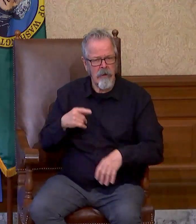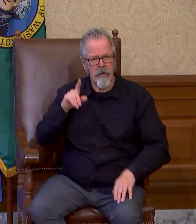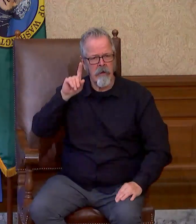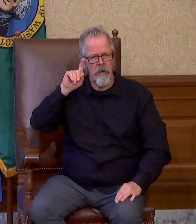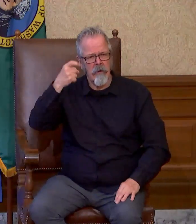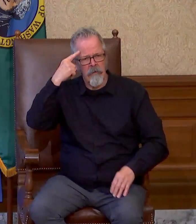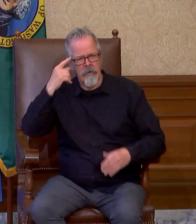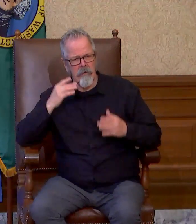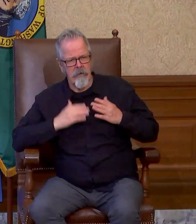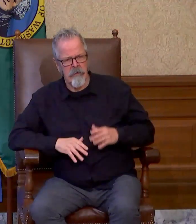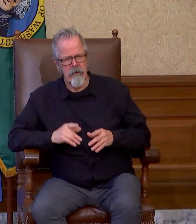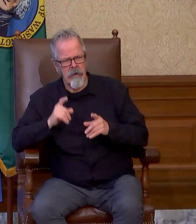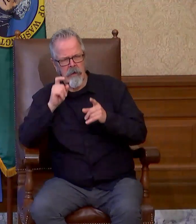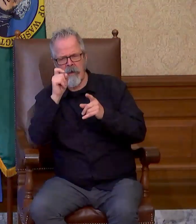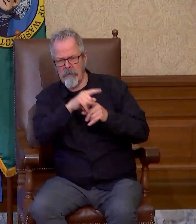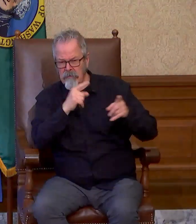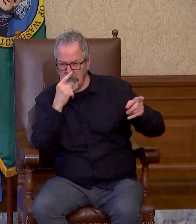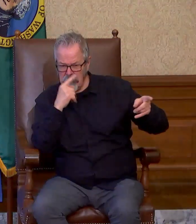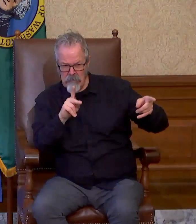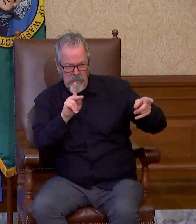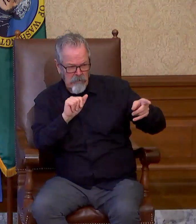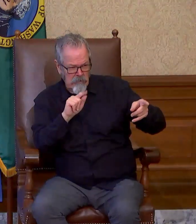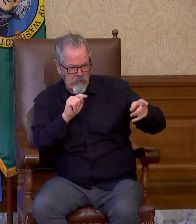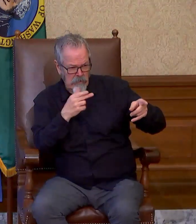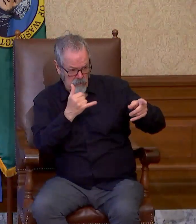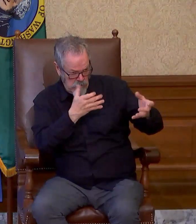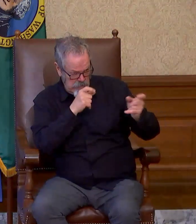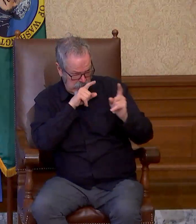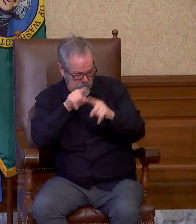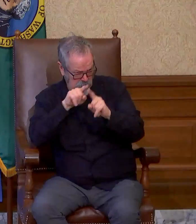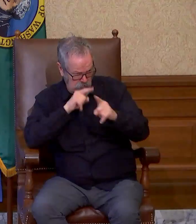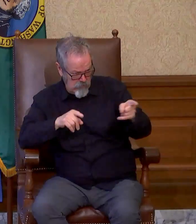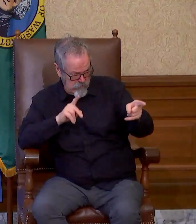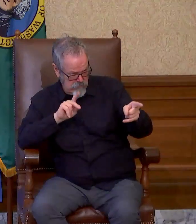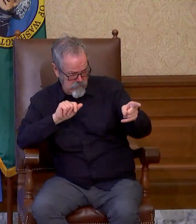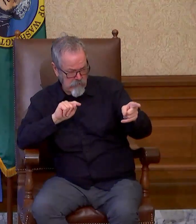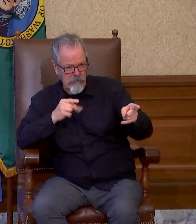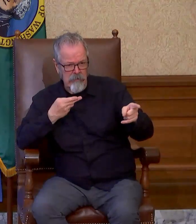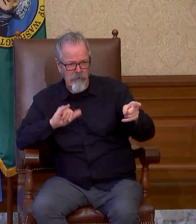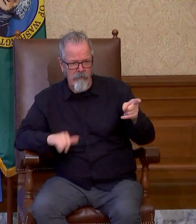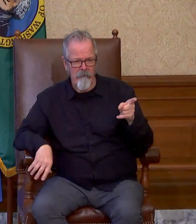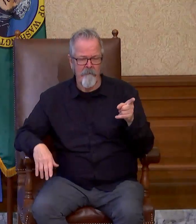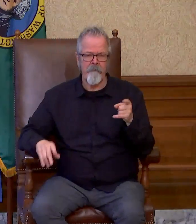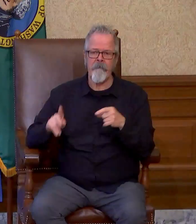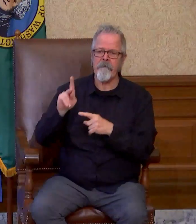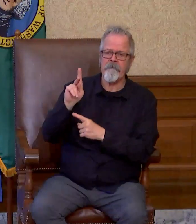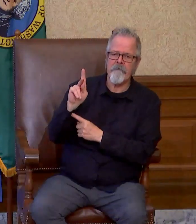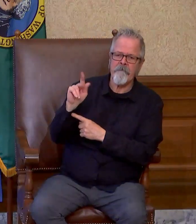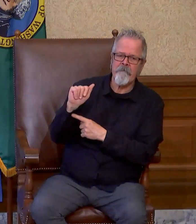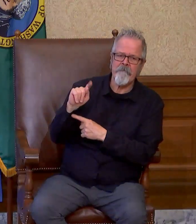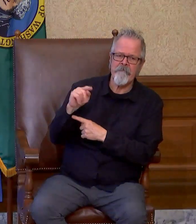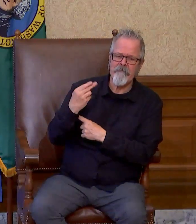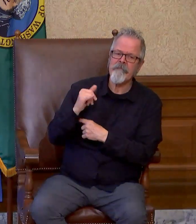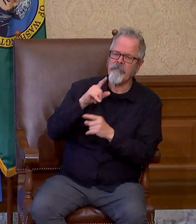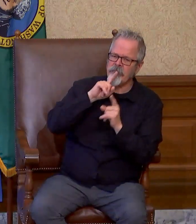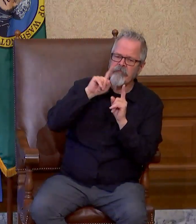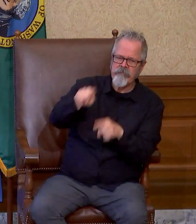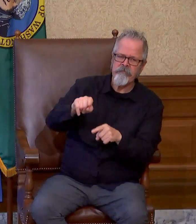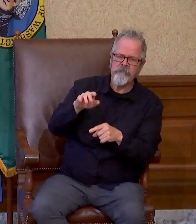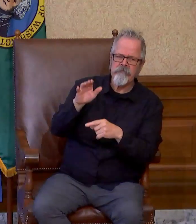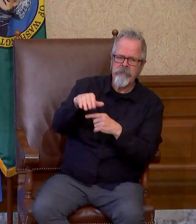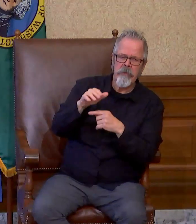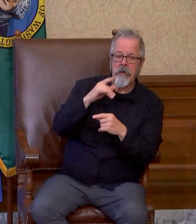number of machines that are in the state. I know that the federal government initially gave us around 15 machines that